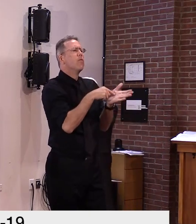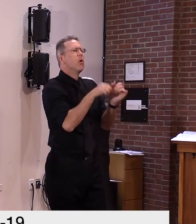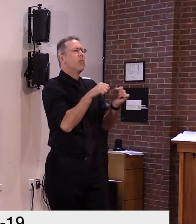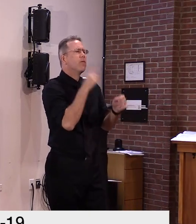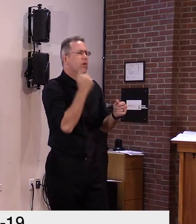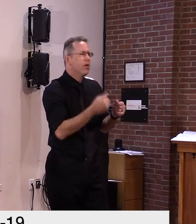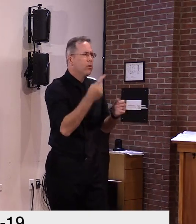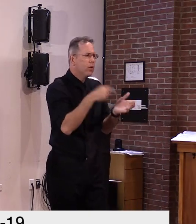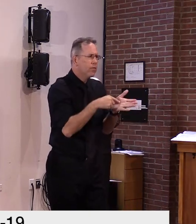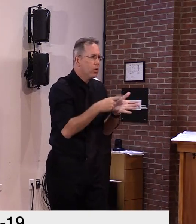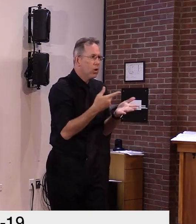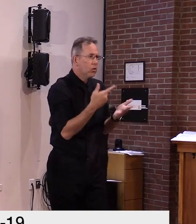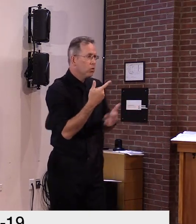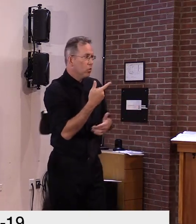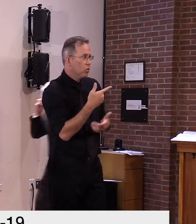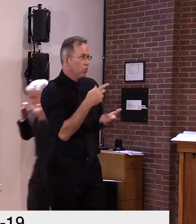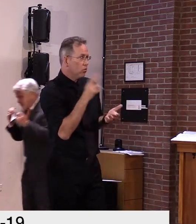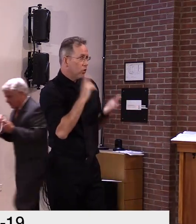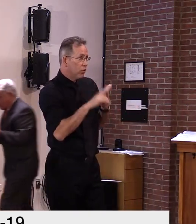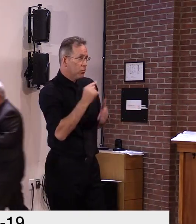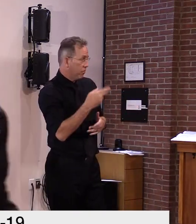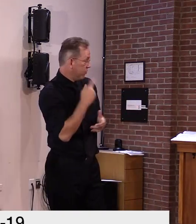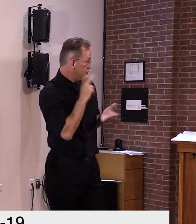he's seen the report.